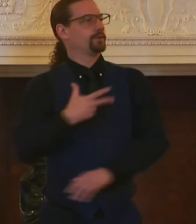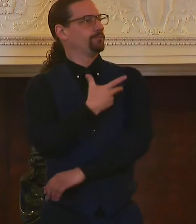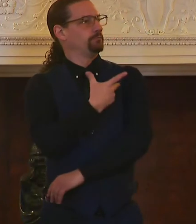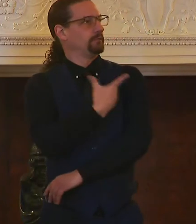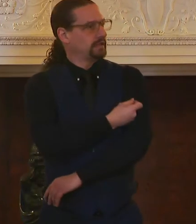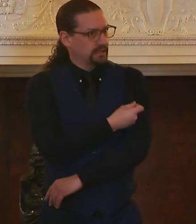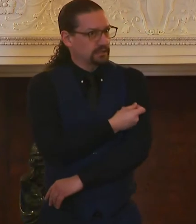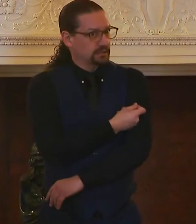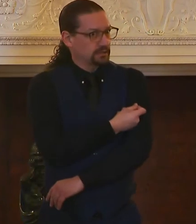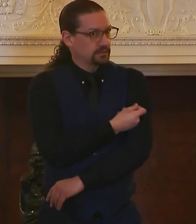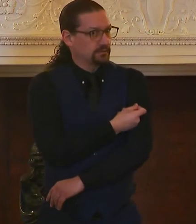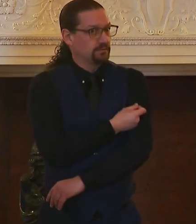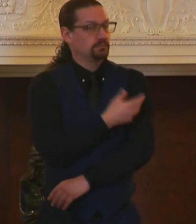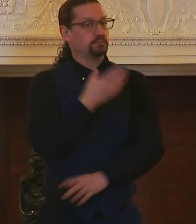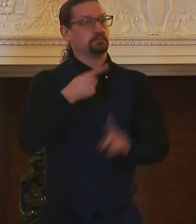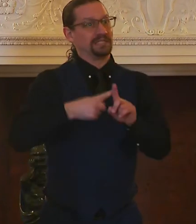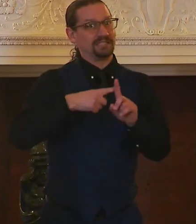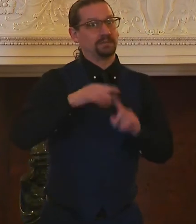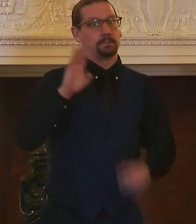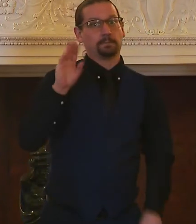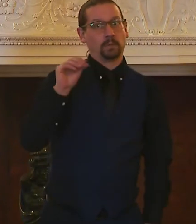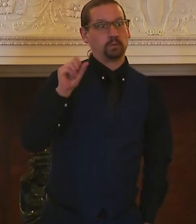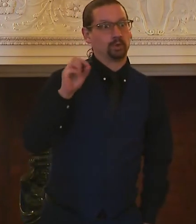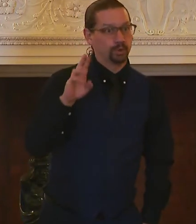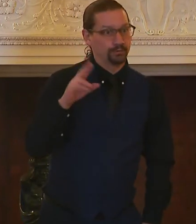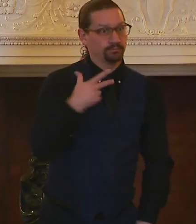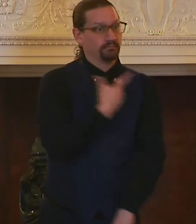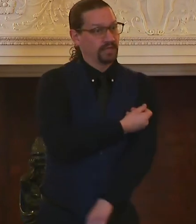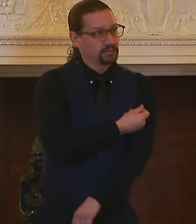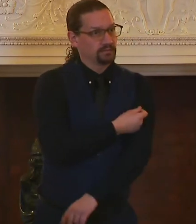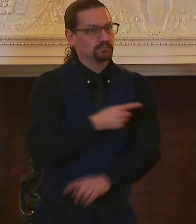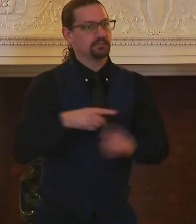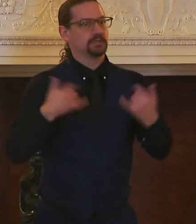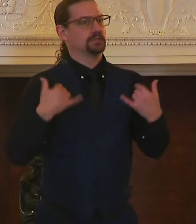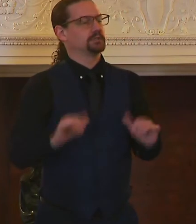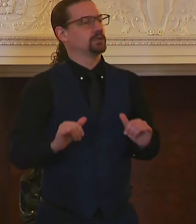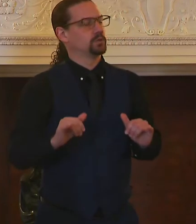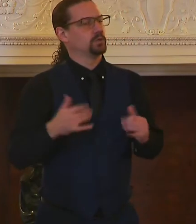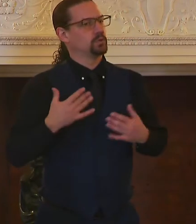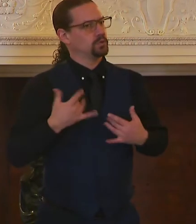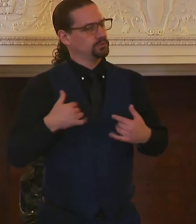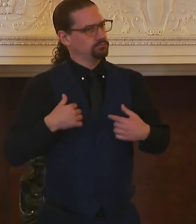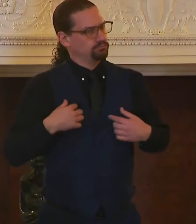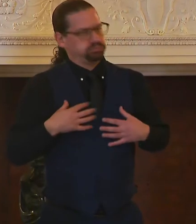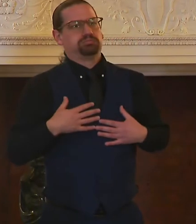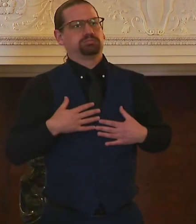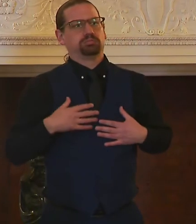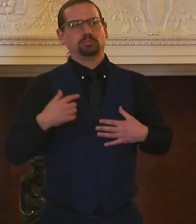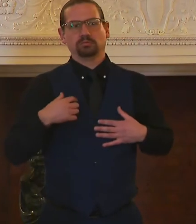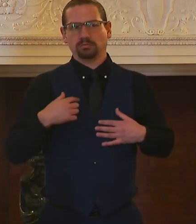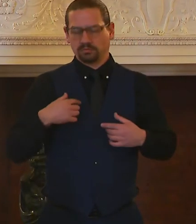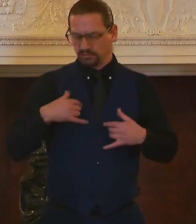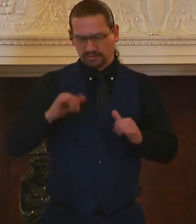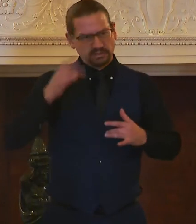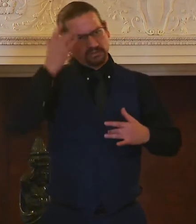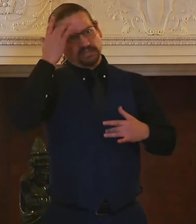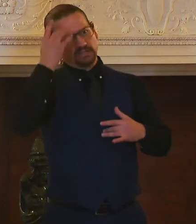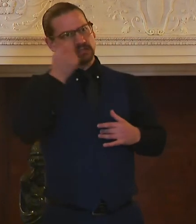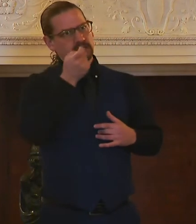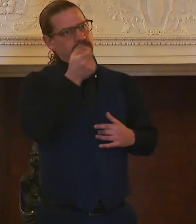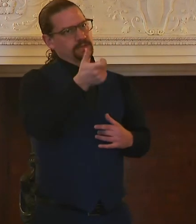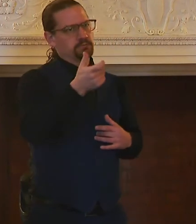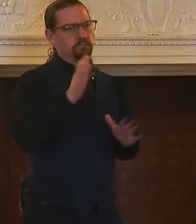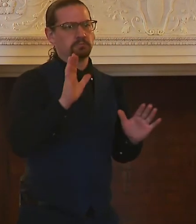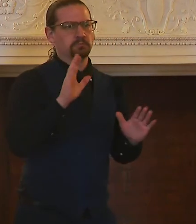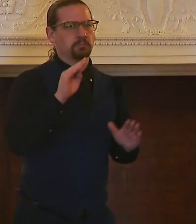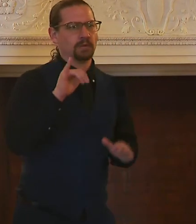on. And still, the illness takes a toll on you. So I just want to once